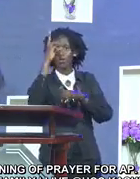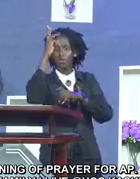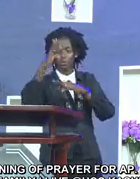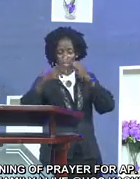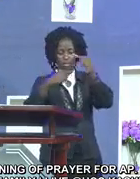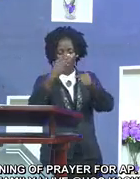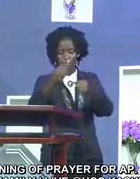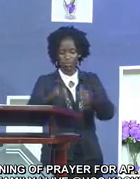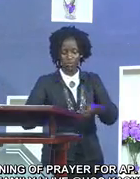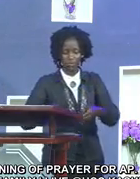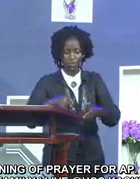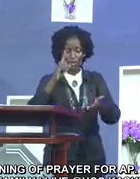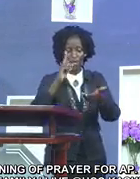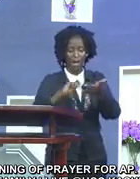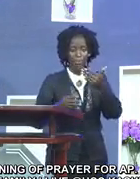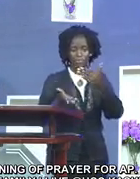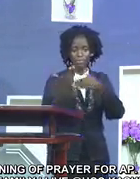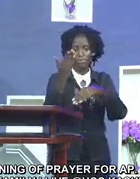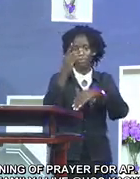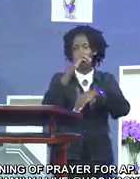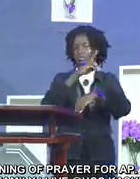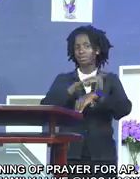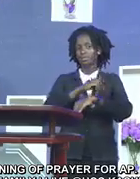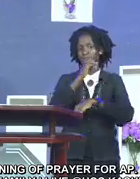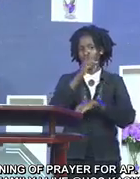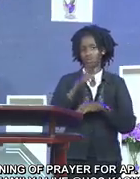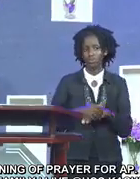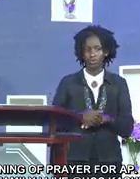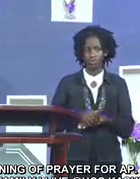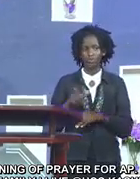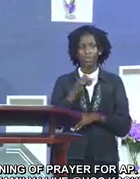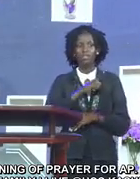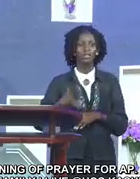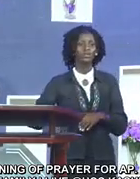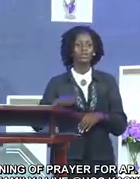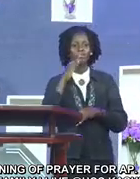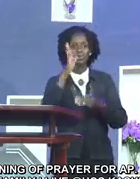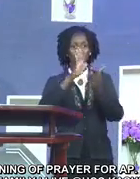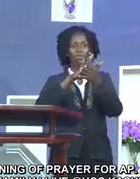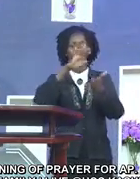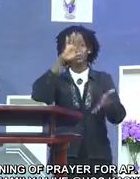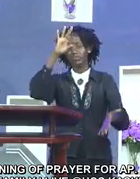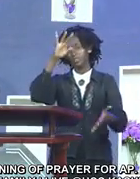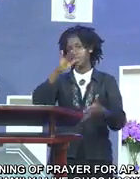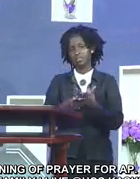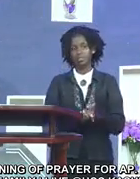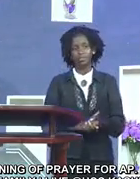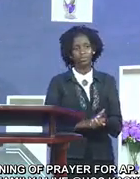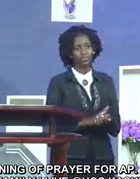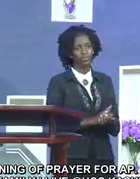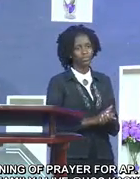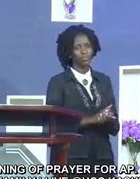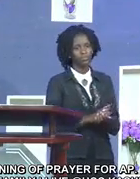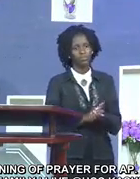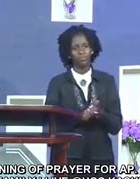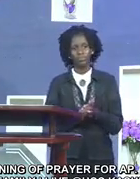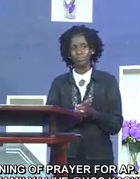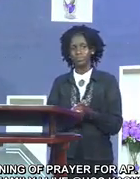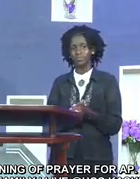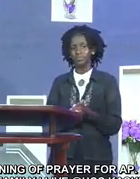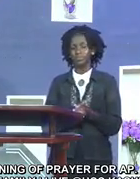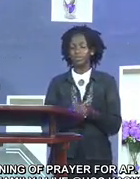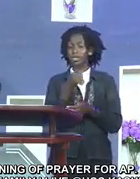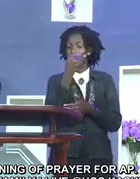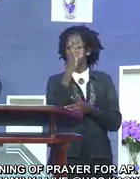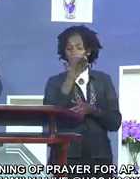tubawa updates. We shall continue giving you updates. Kama awewe ekitiibwa. May the Lord be glorified. Kati bw'obanga